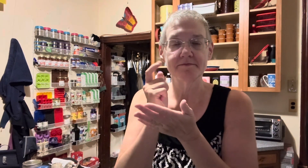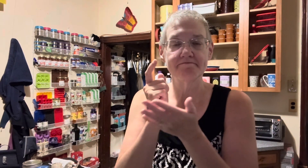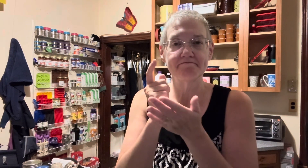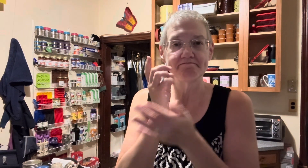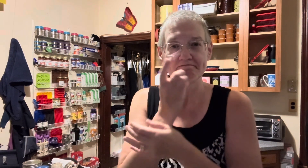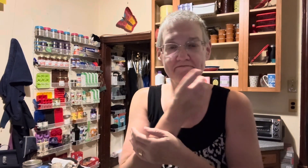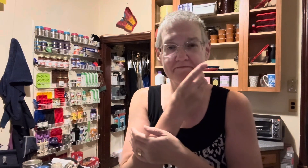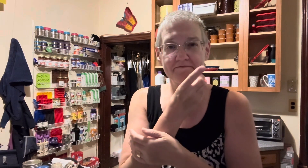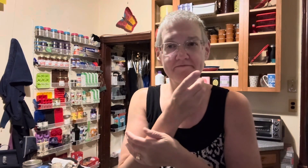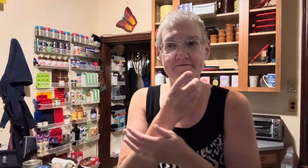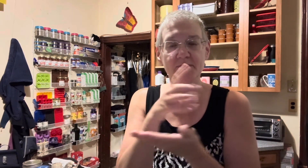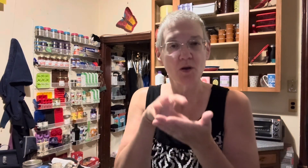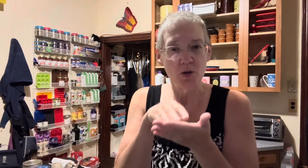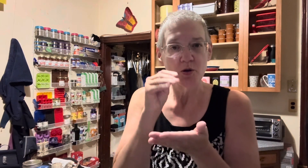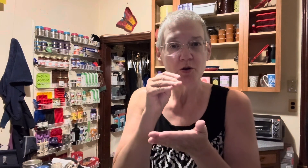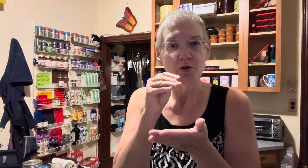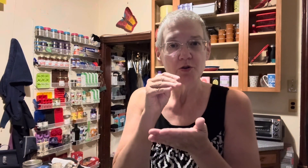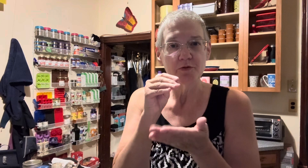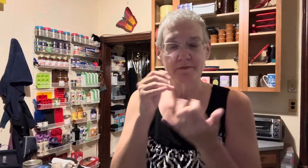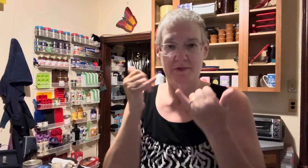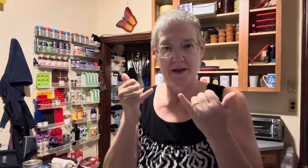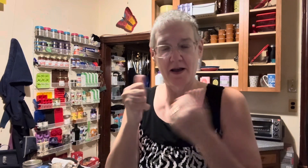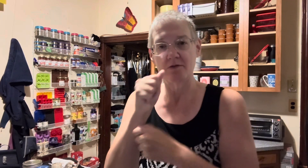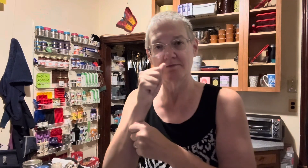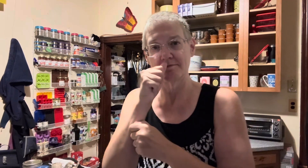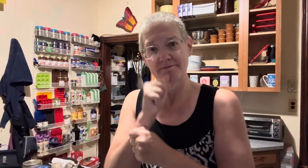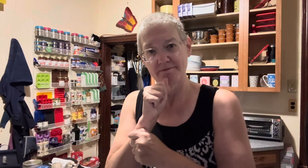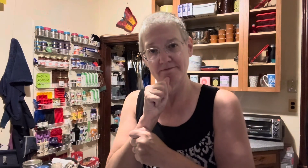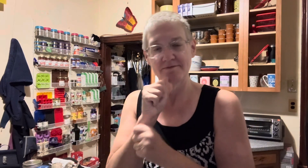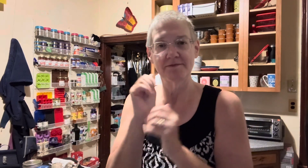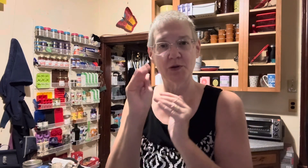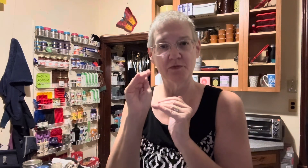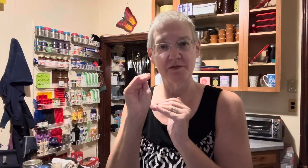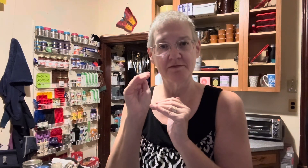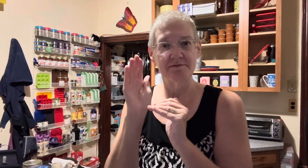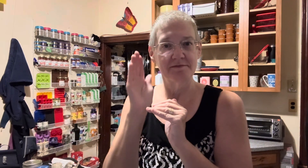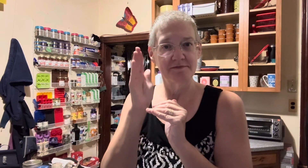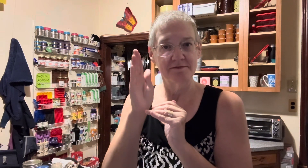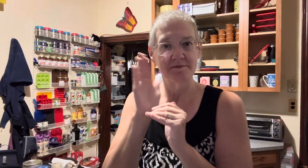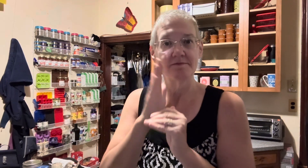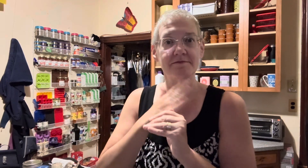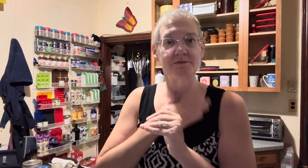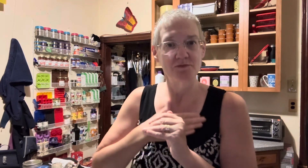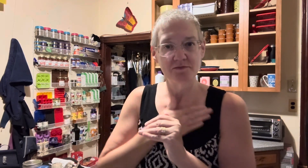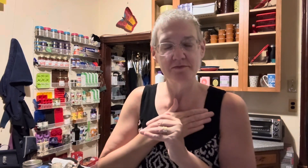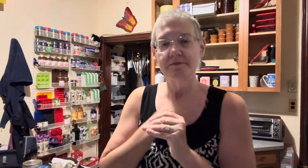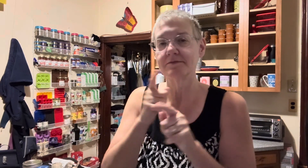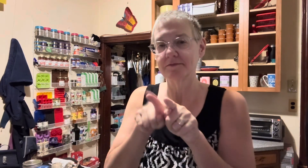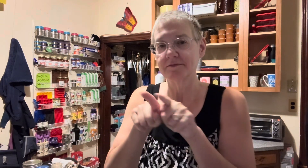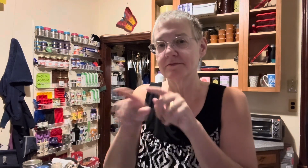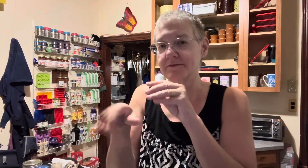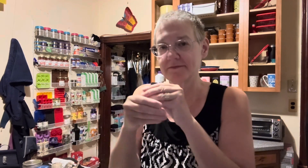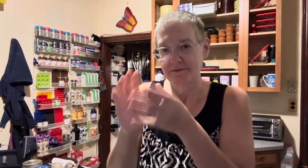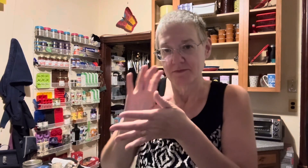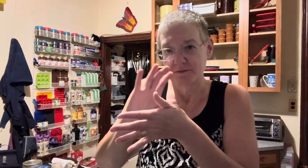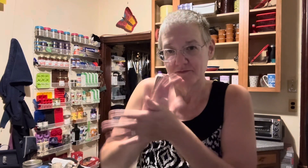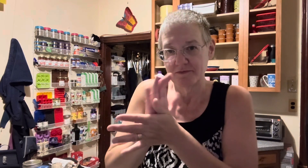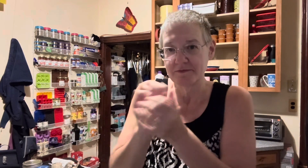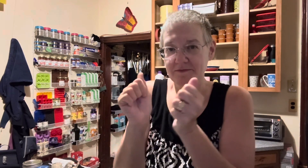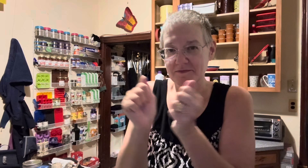And to help with him get used to the avocado, now he's just tolerating it, but hopefully he's really going to learn to enjoy it, I'm going to